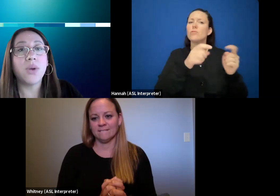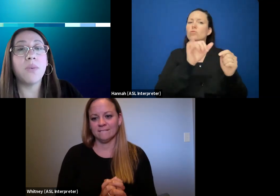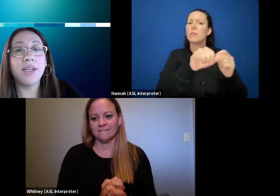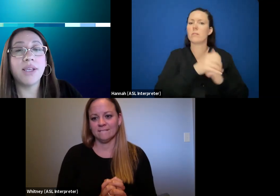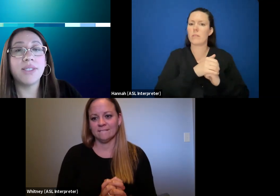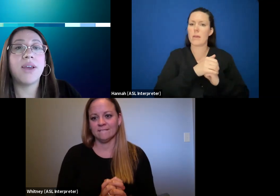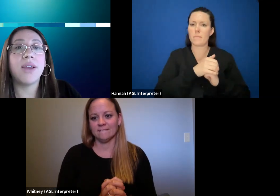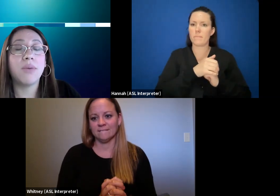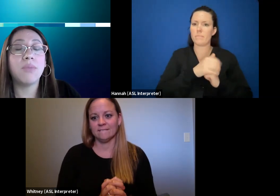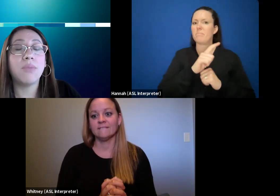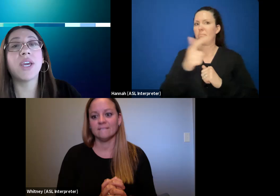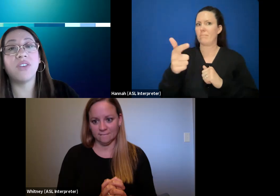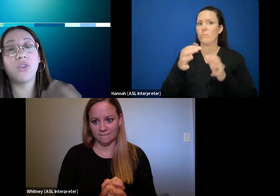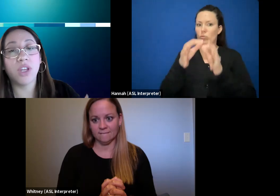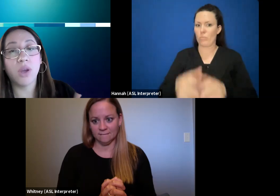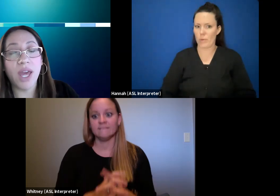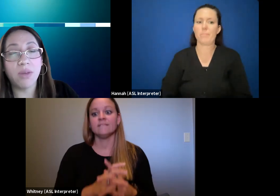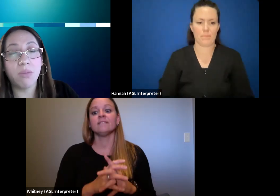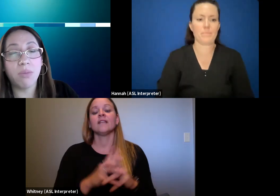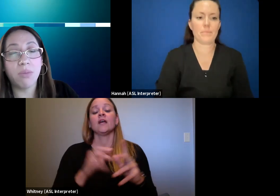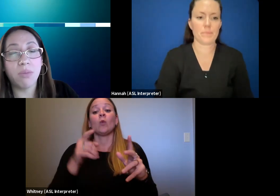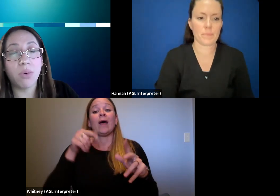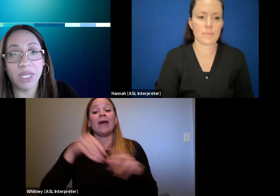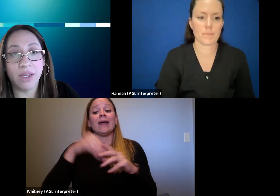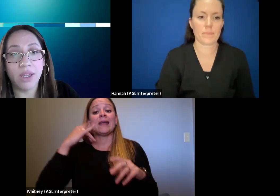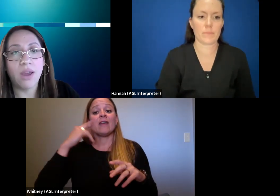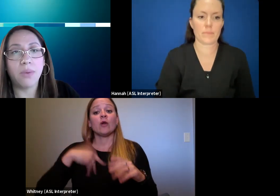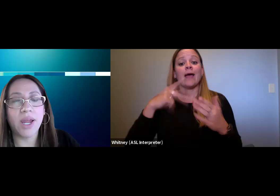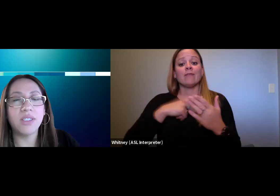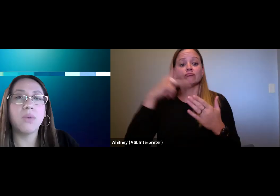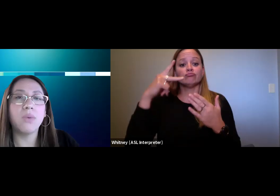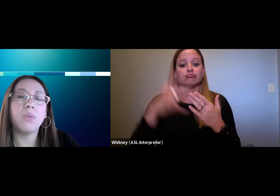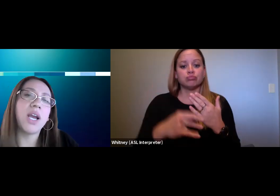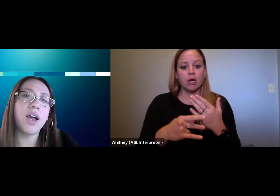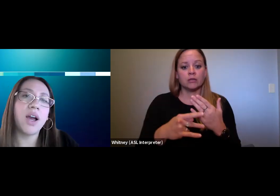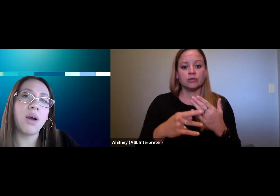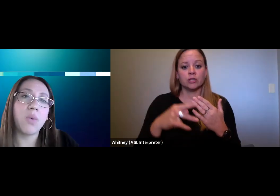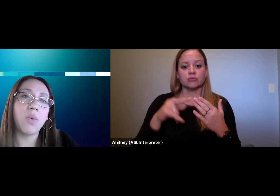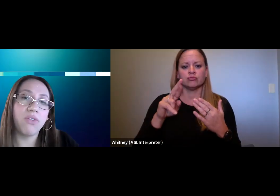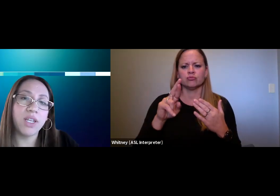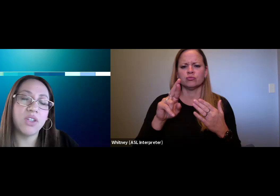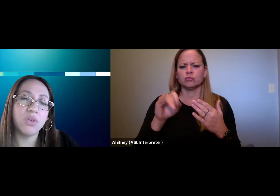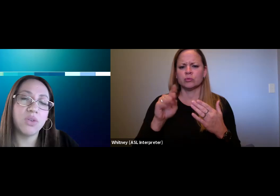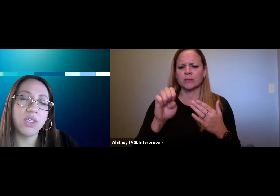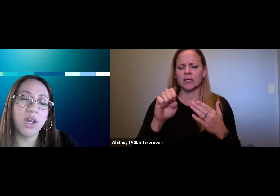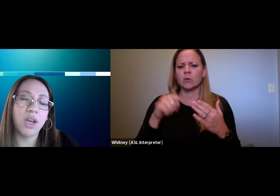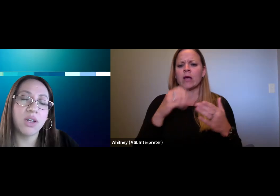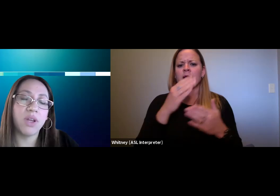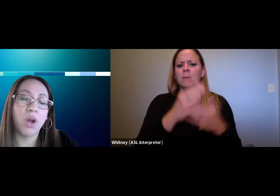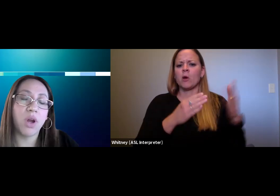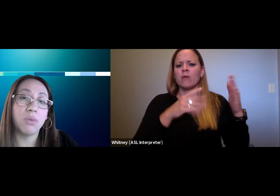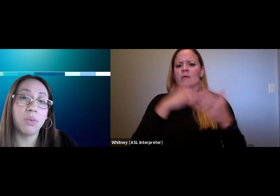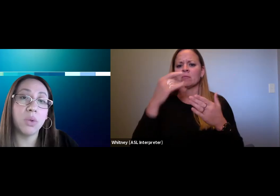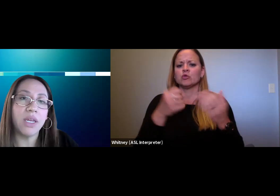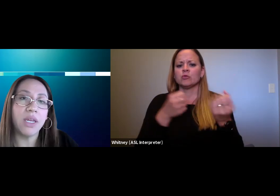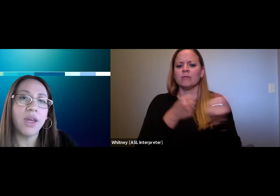it was, well, in California, we had the Project Room Key, right? So we got quite a bit of funding to fund